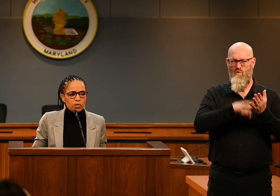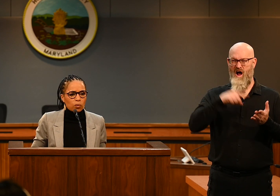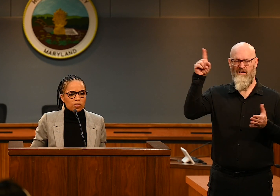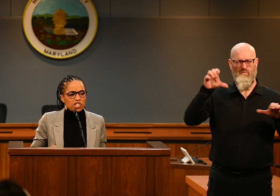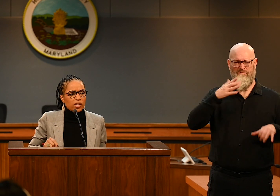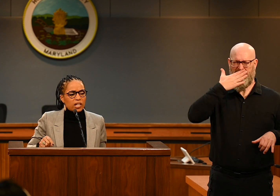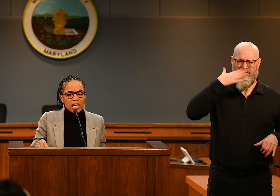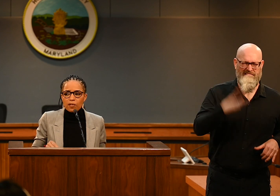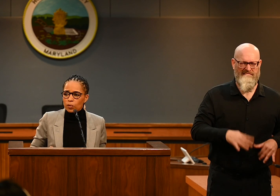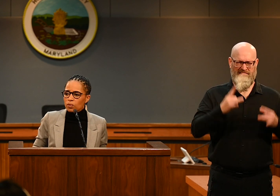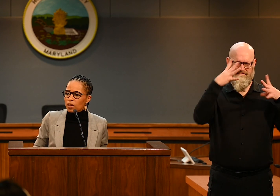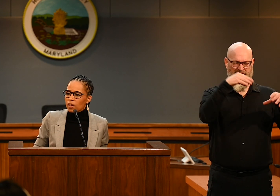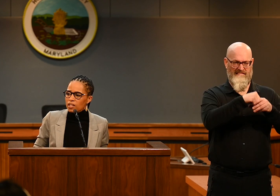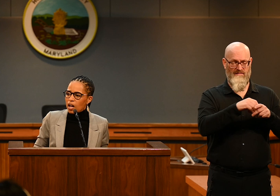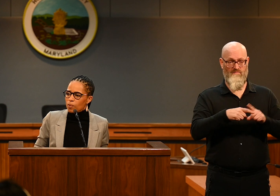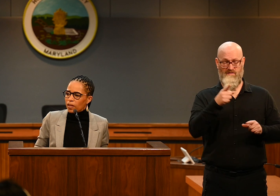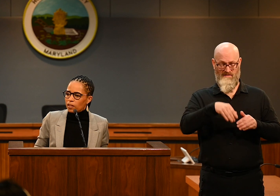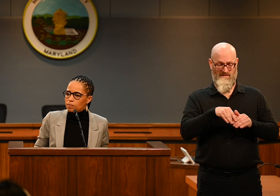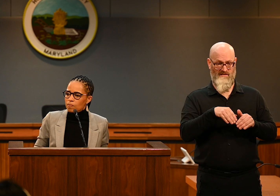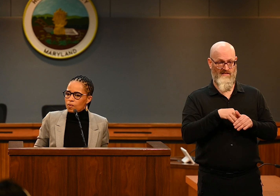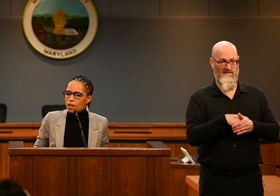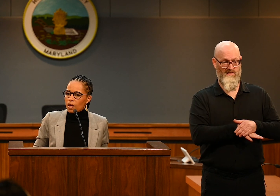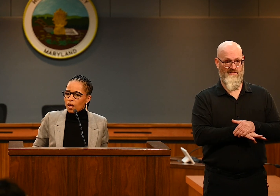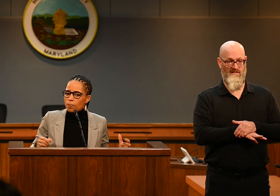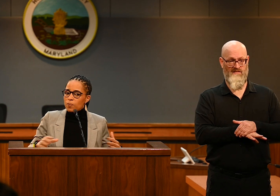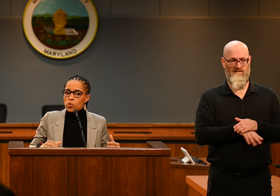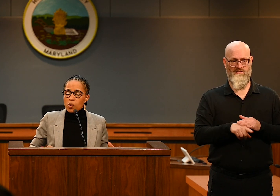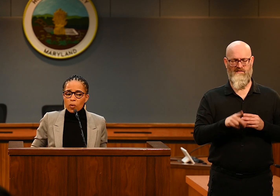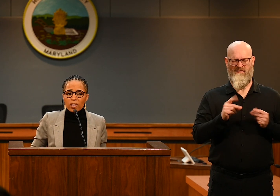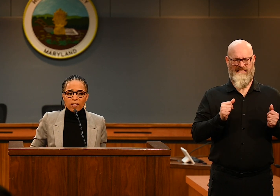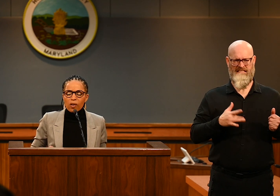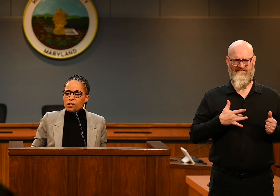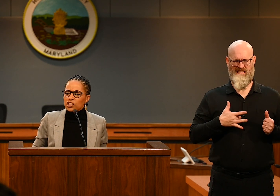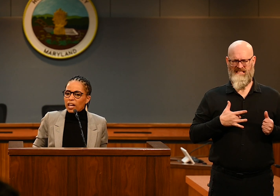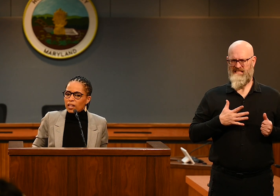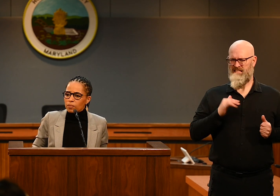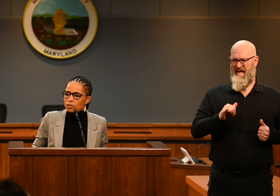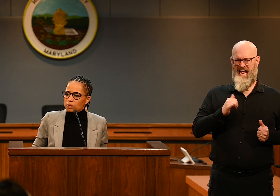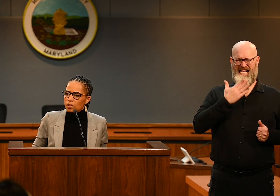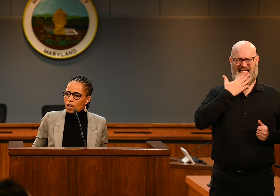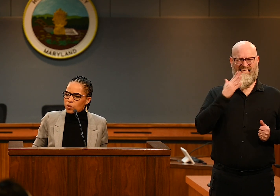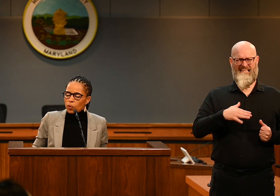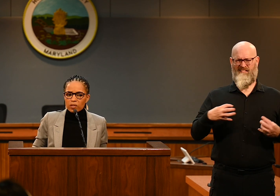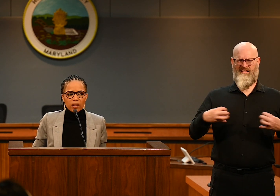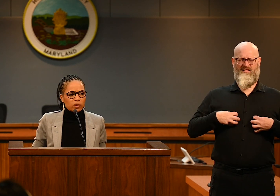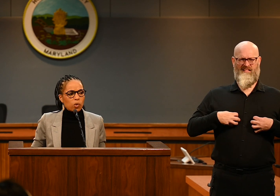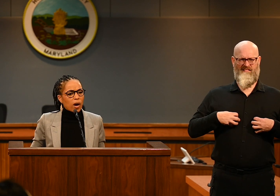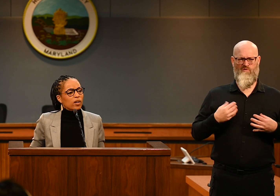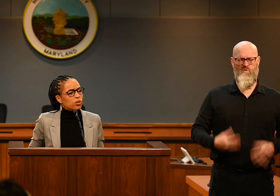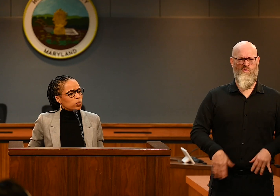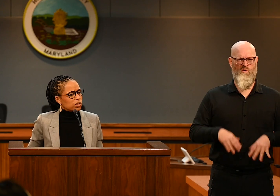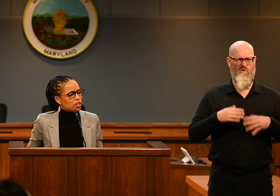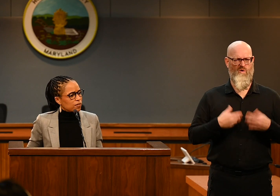walk through the door. Sheer evil is operating. And the people who are working there are ashamed of the work that they are